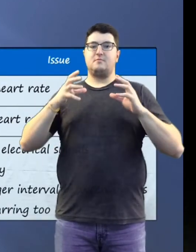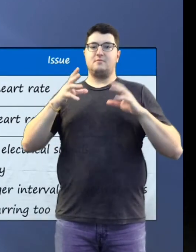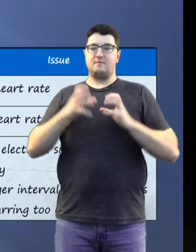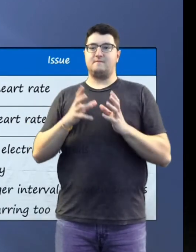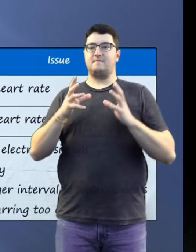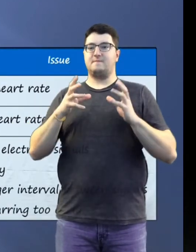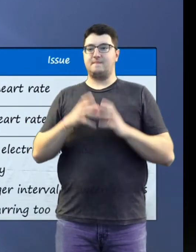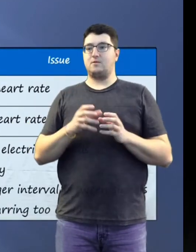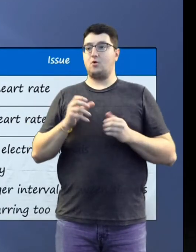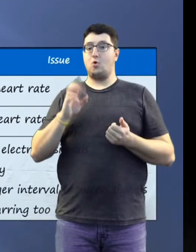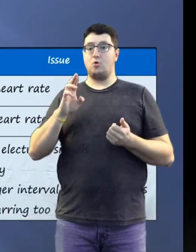early.